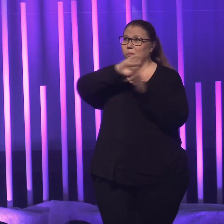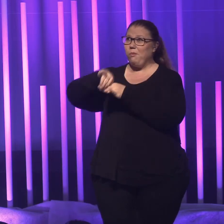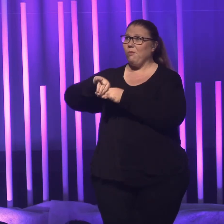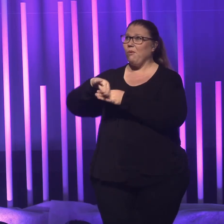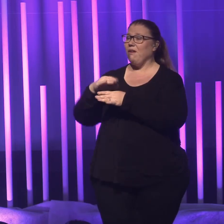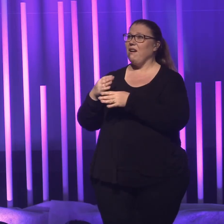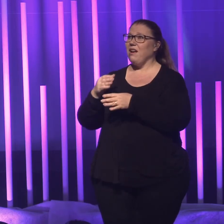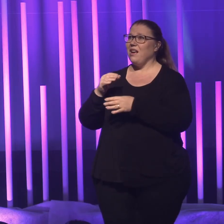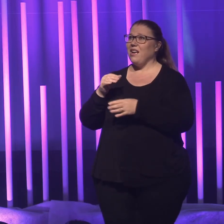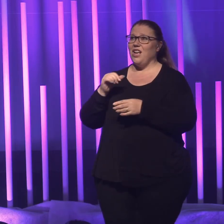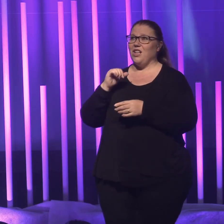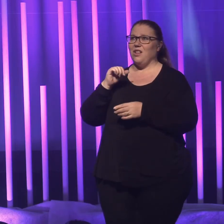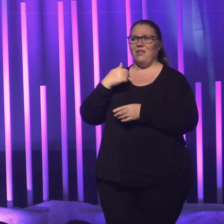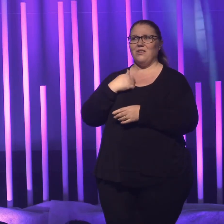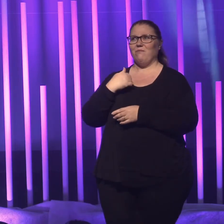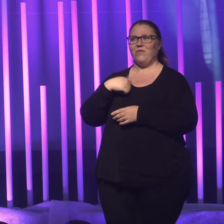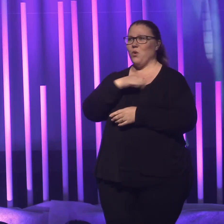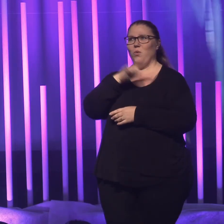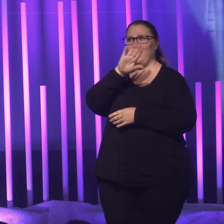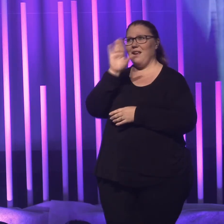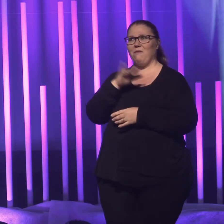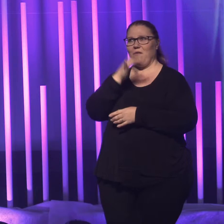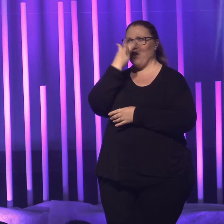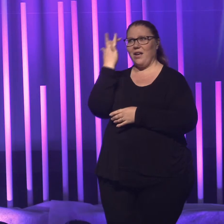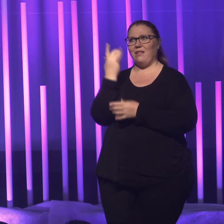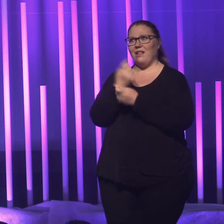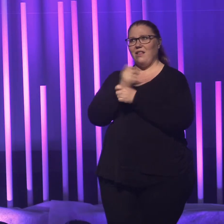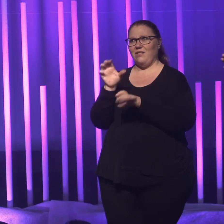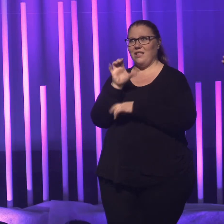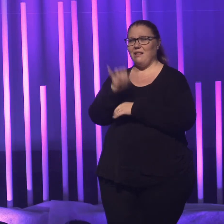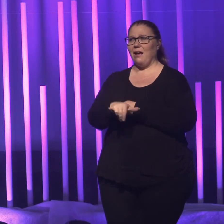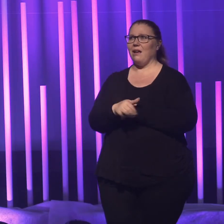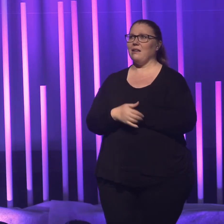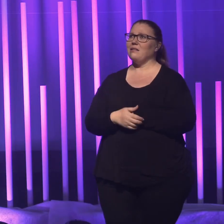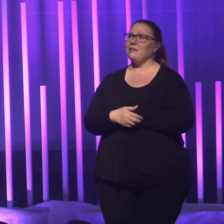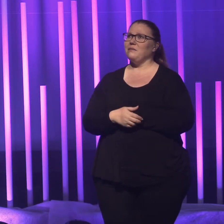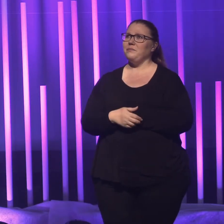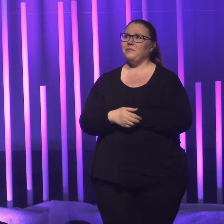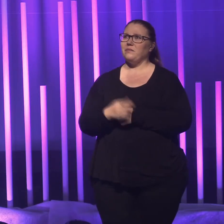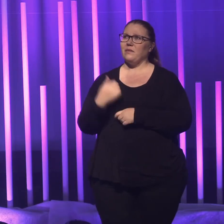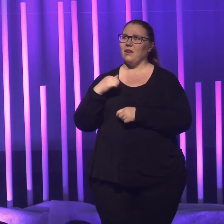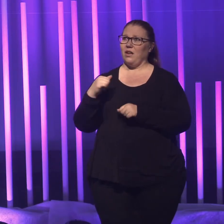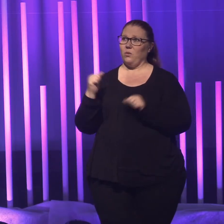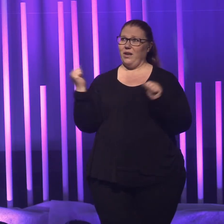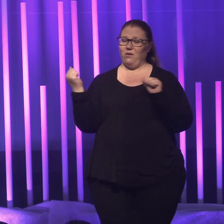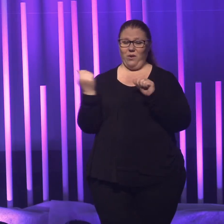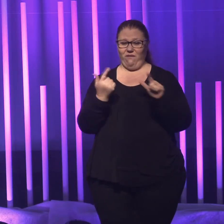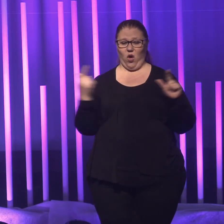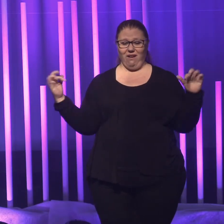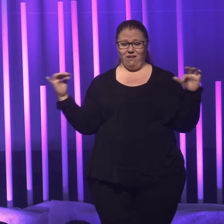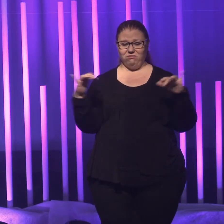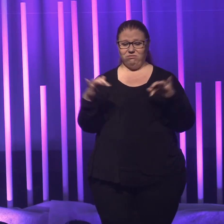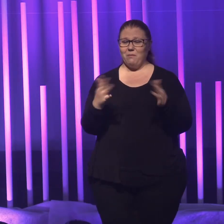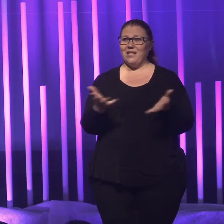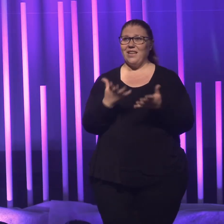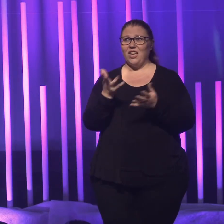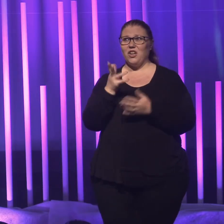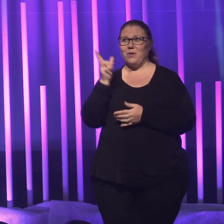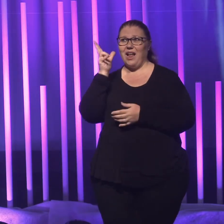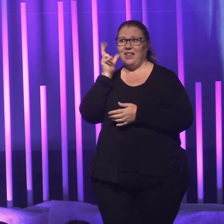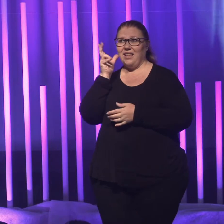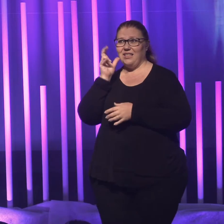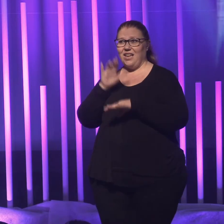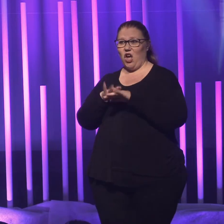love does that. And Lord, as we've all come into this space, whether we're listening